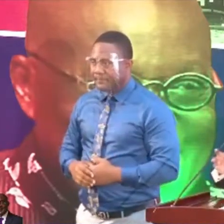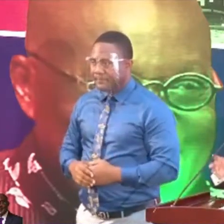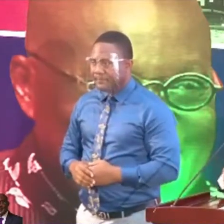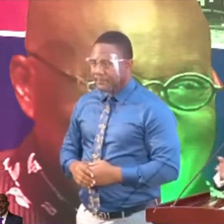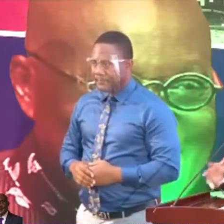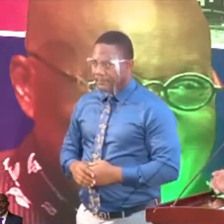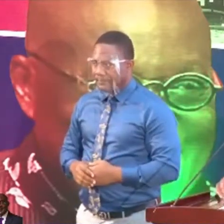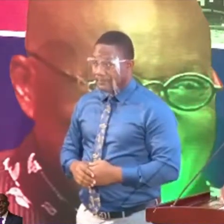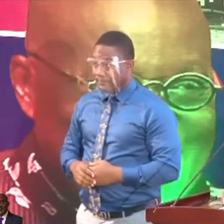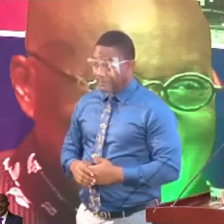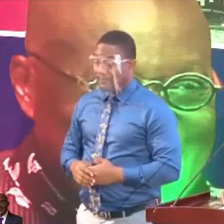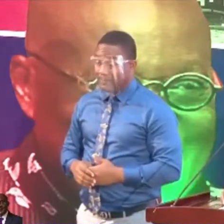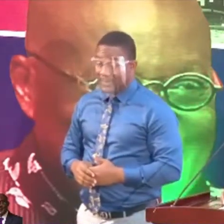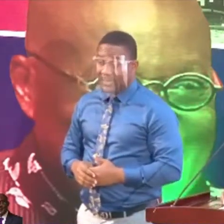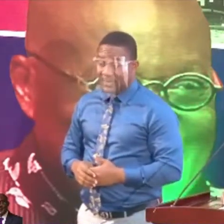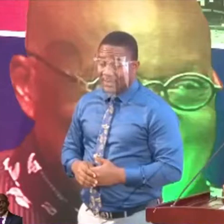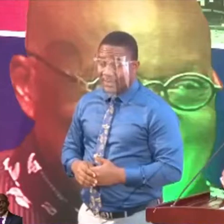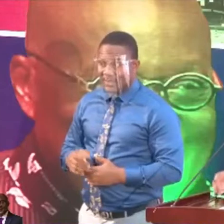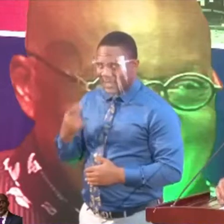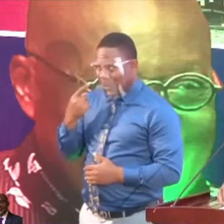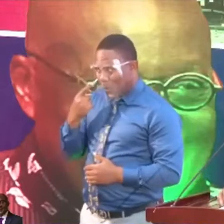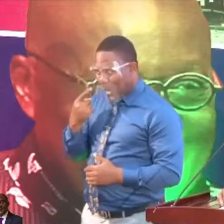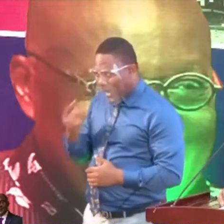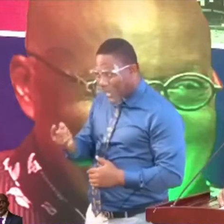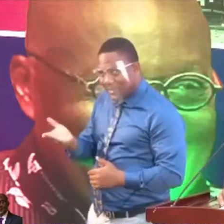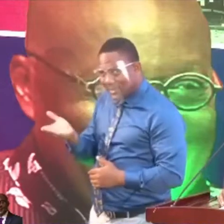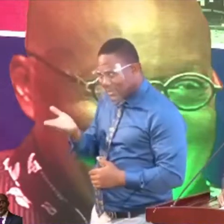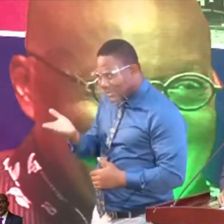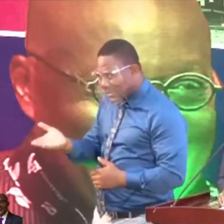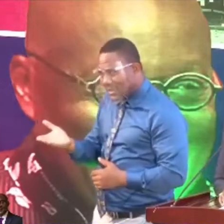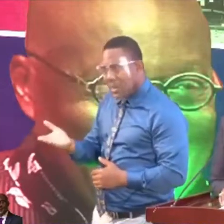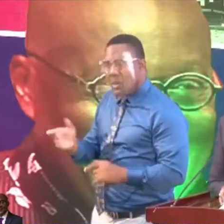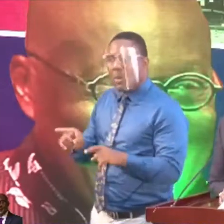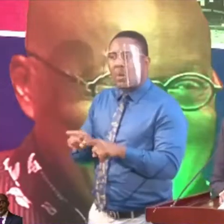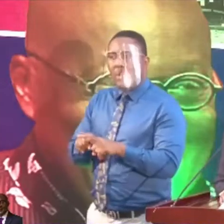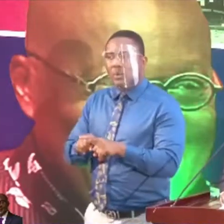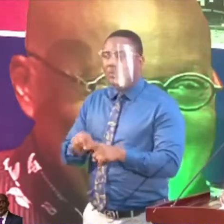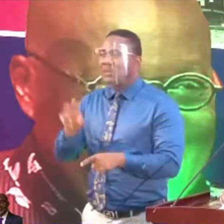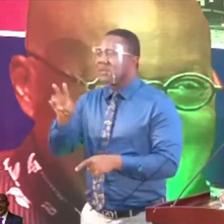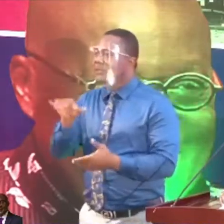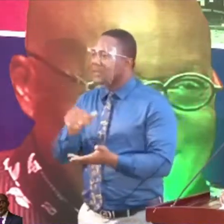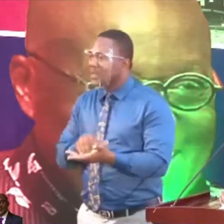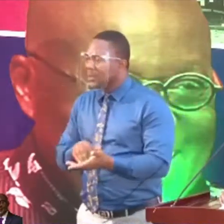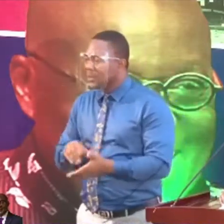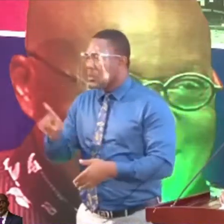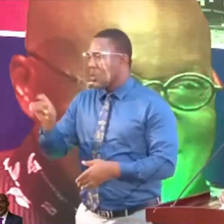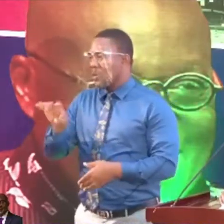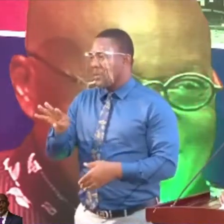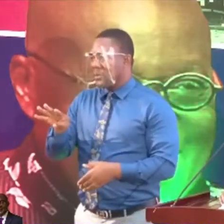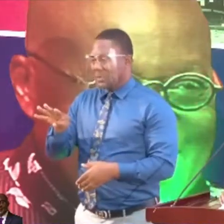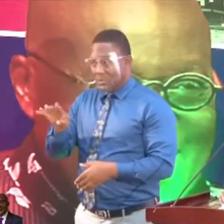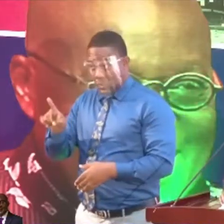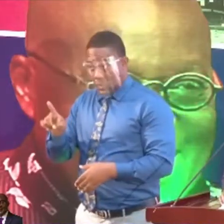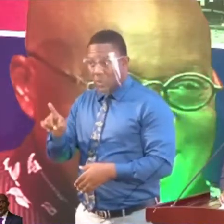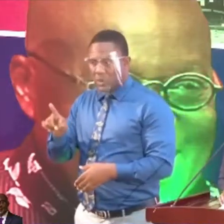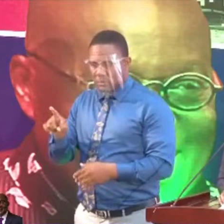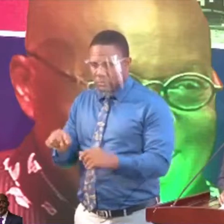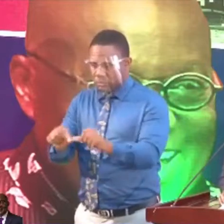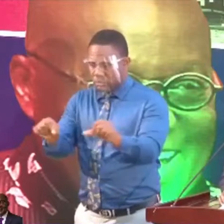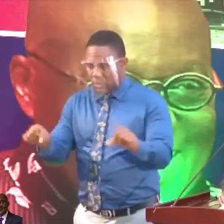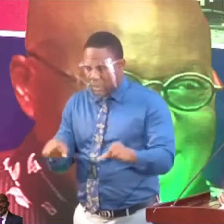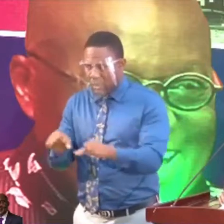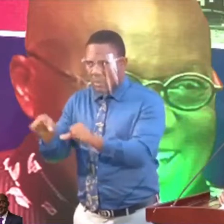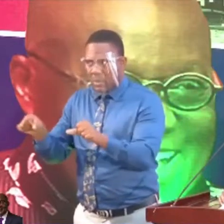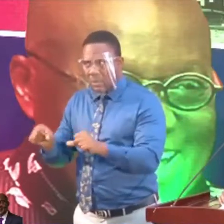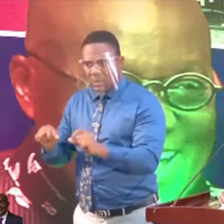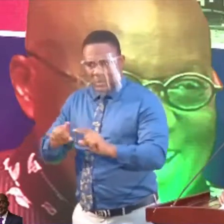So in addition to this, a total of 7,141 hectares of land are being developed for